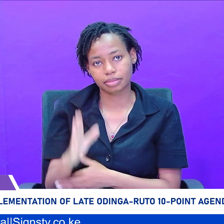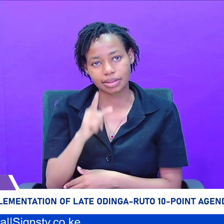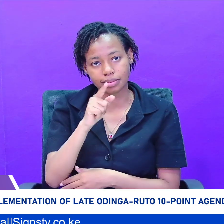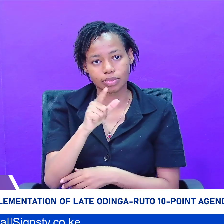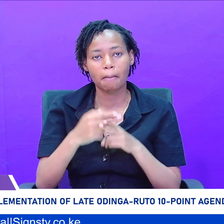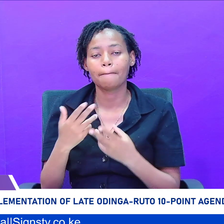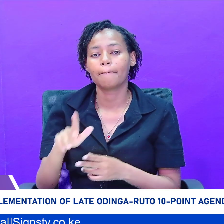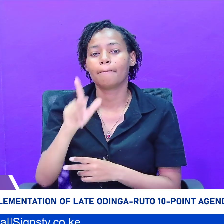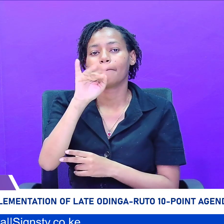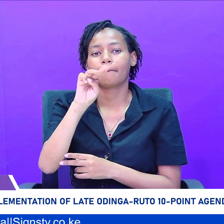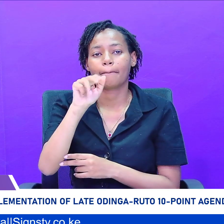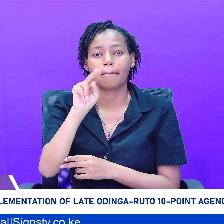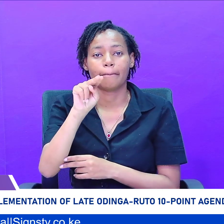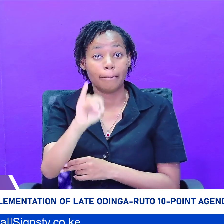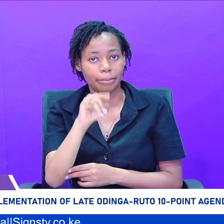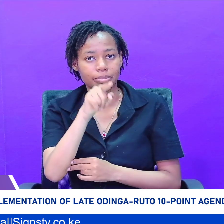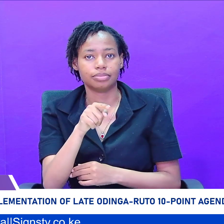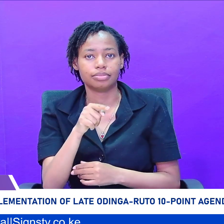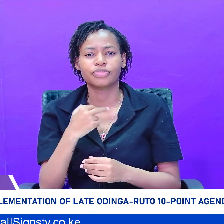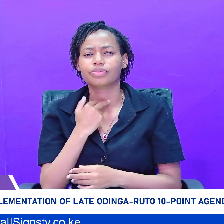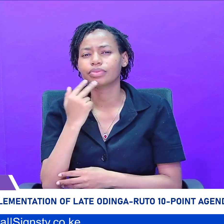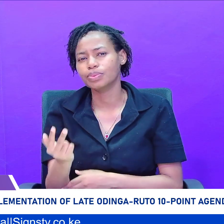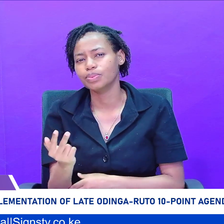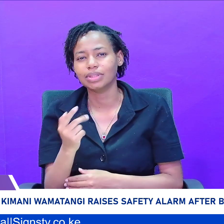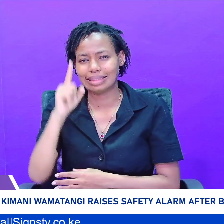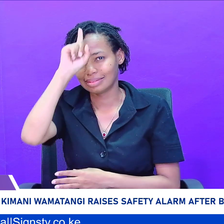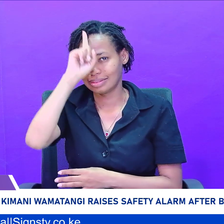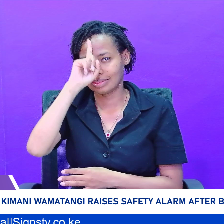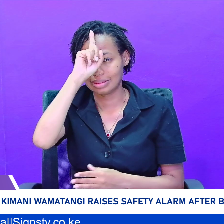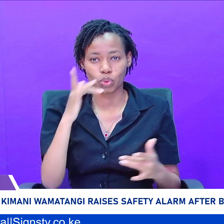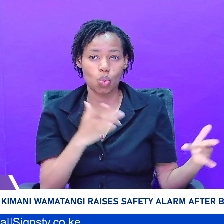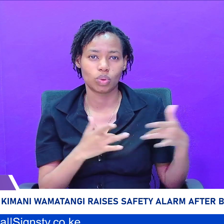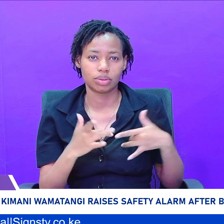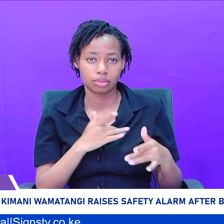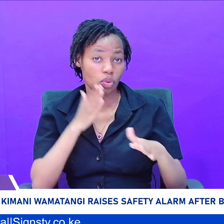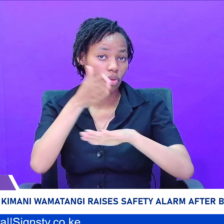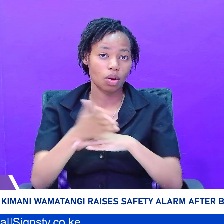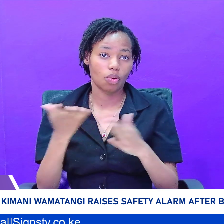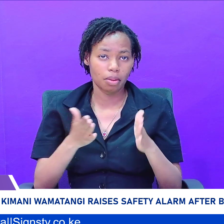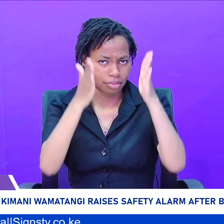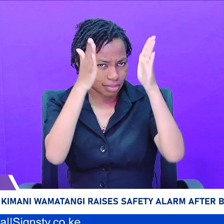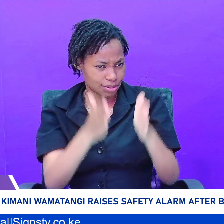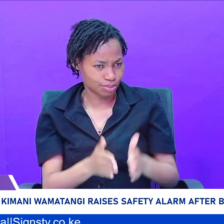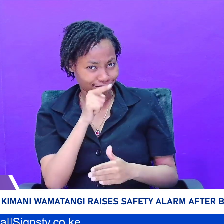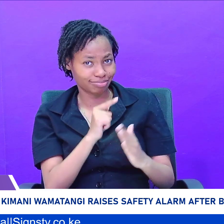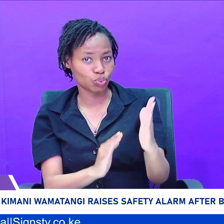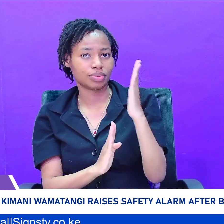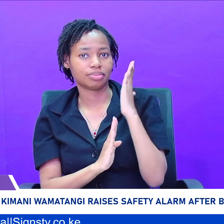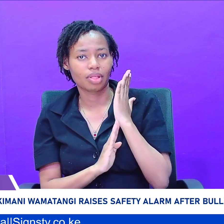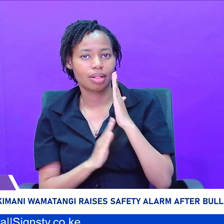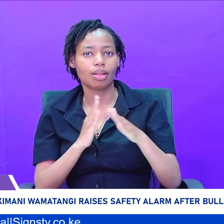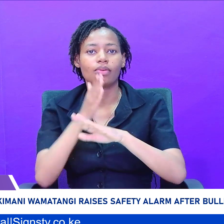Kiambu Governor Kimani Wamatangi has voiced serious concerns over his personal